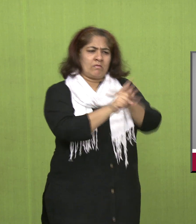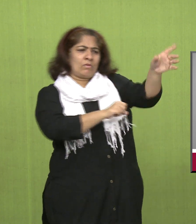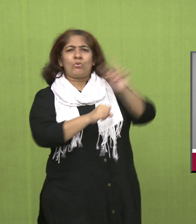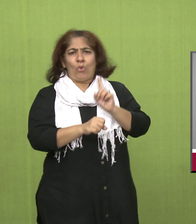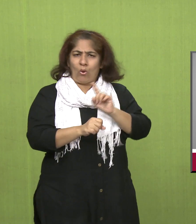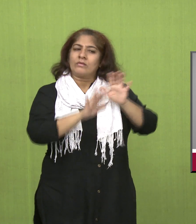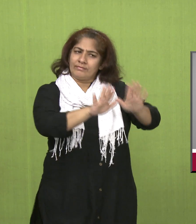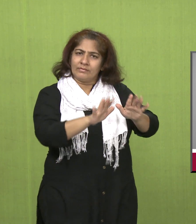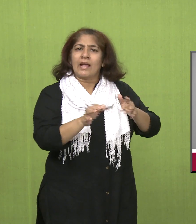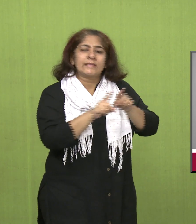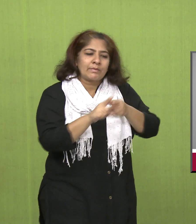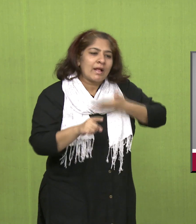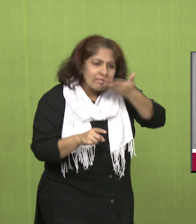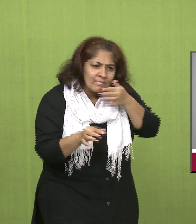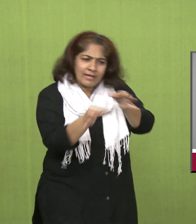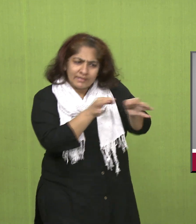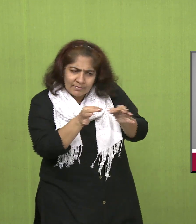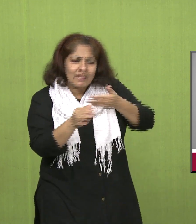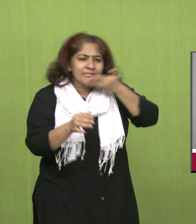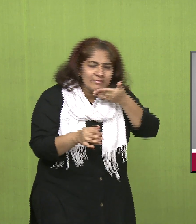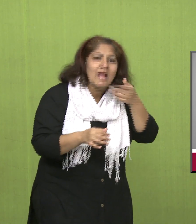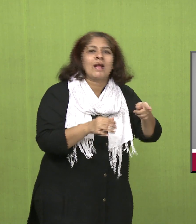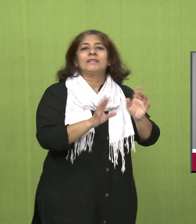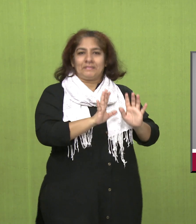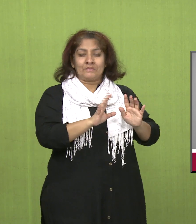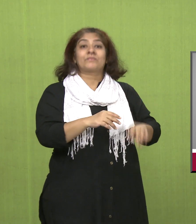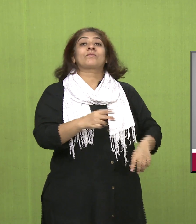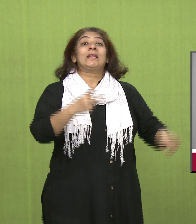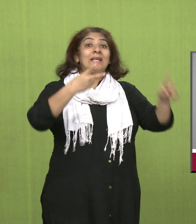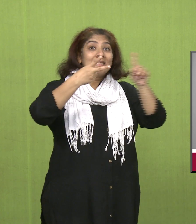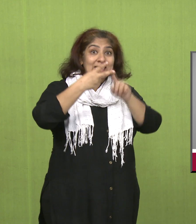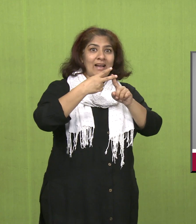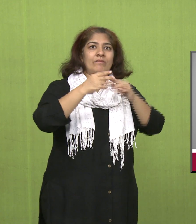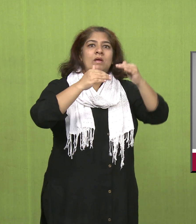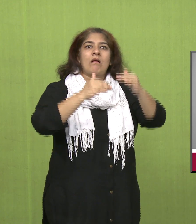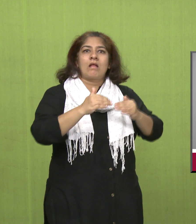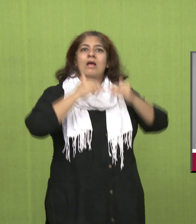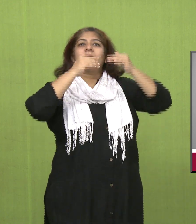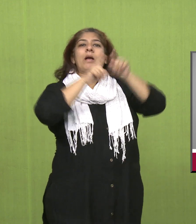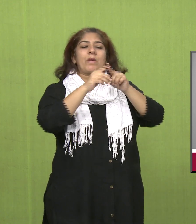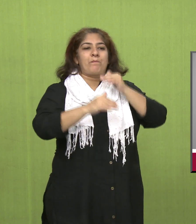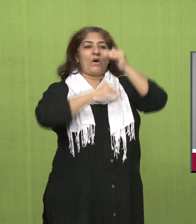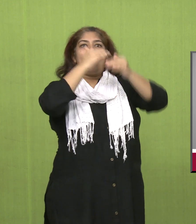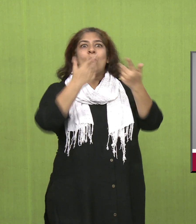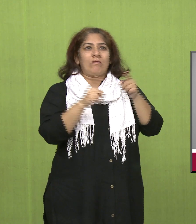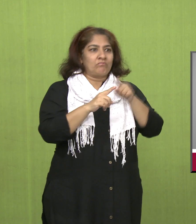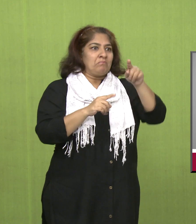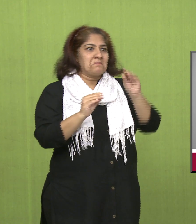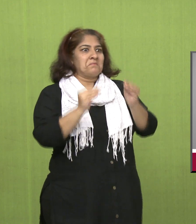not just quit or fire the person, but to develop that person in a